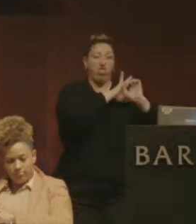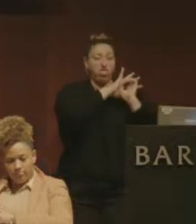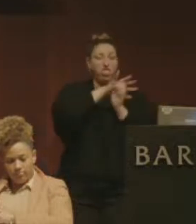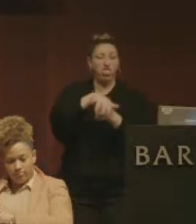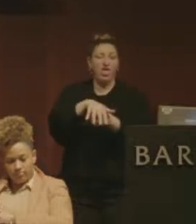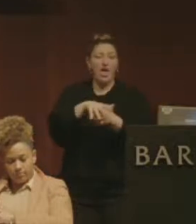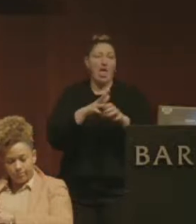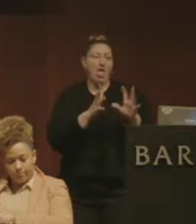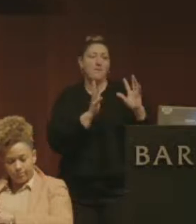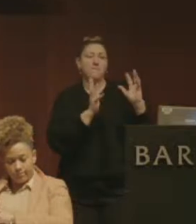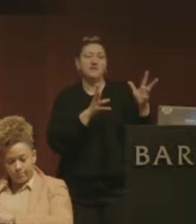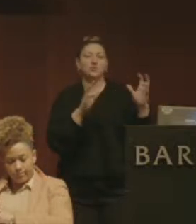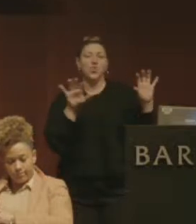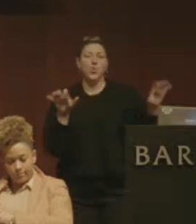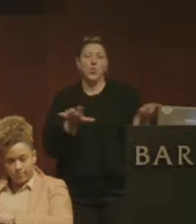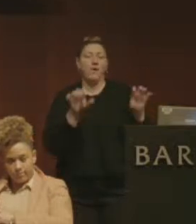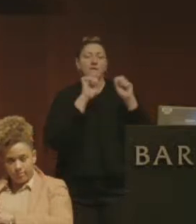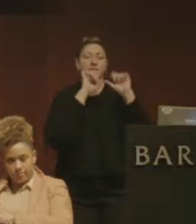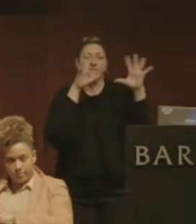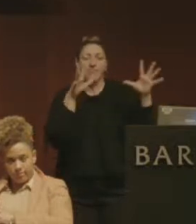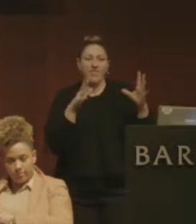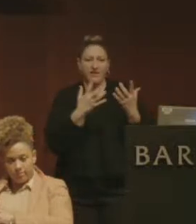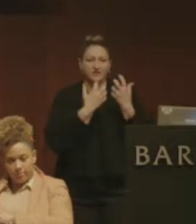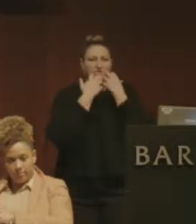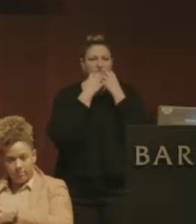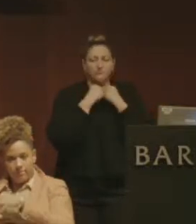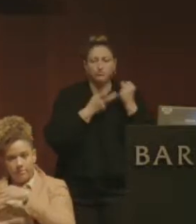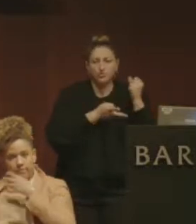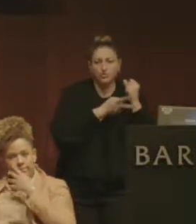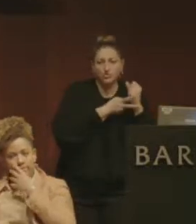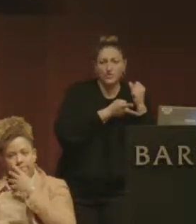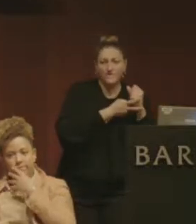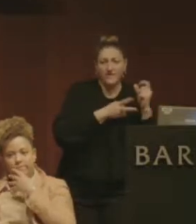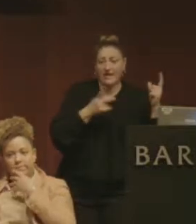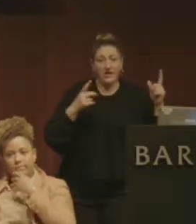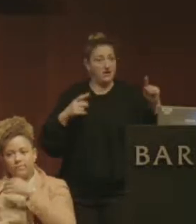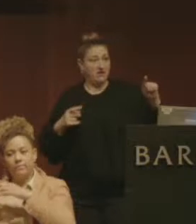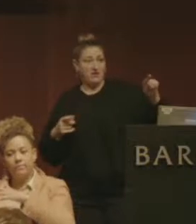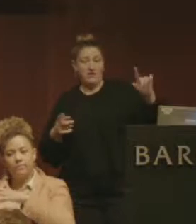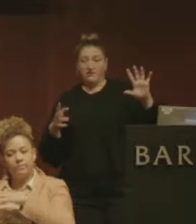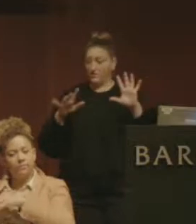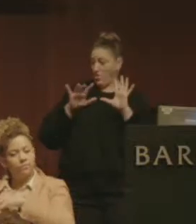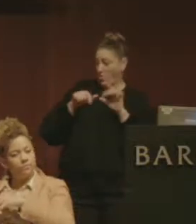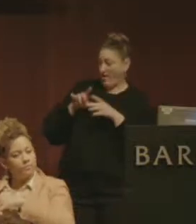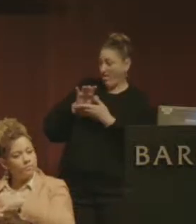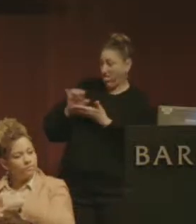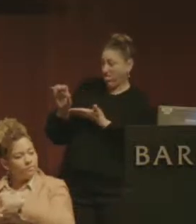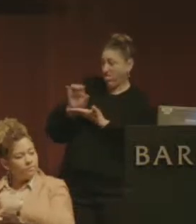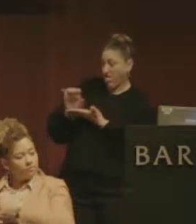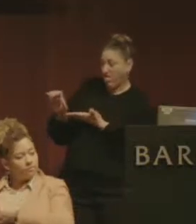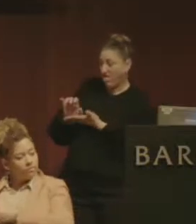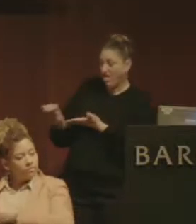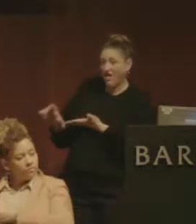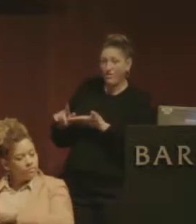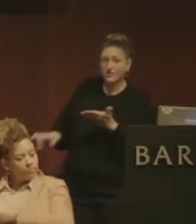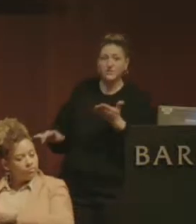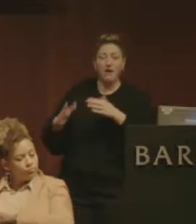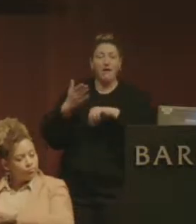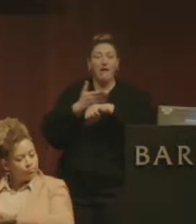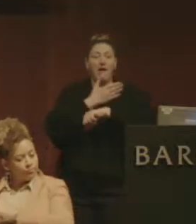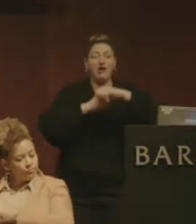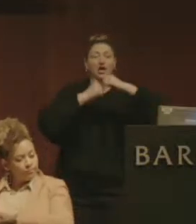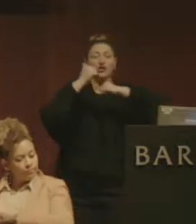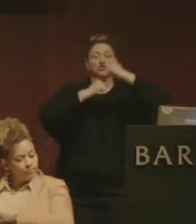abandonment, socio-spatial isolation, and the threat of displacement to the distant periphery. The construction of the